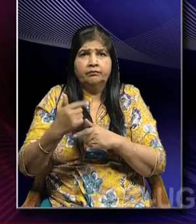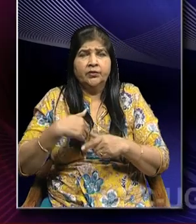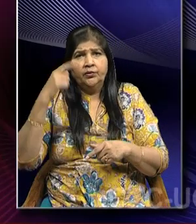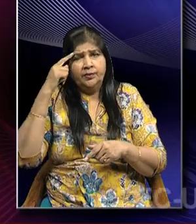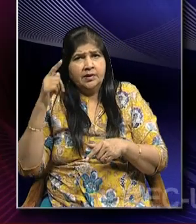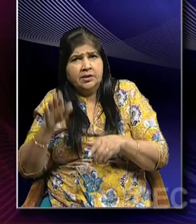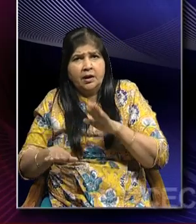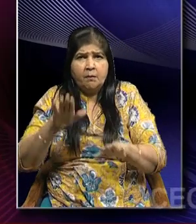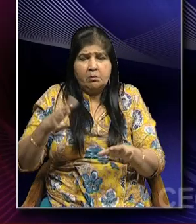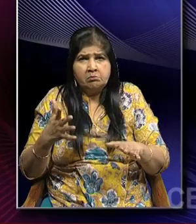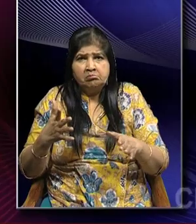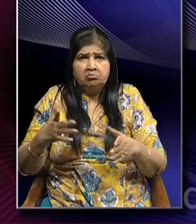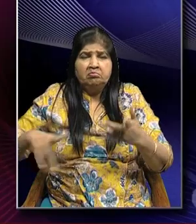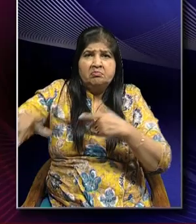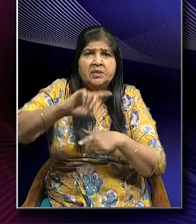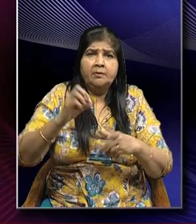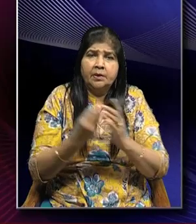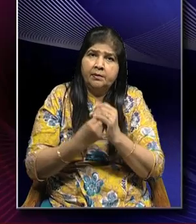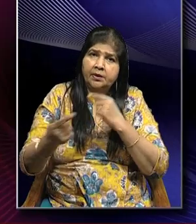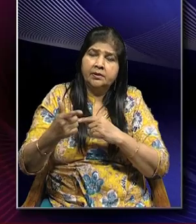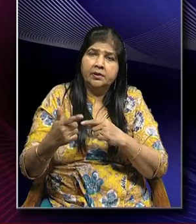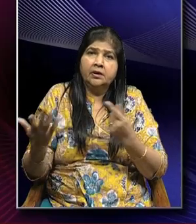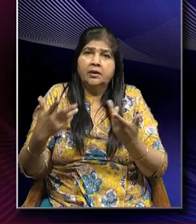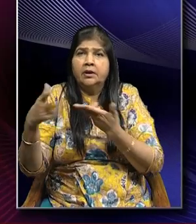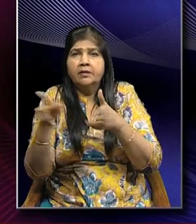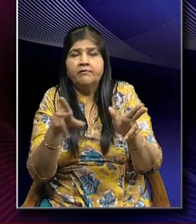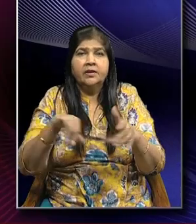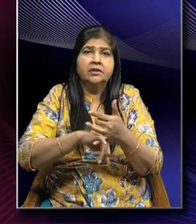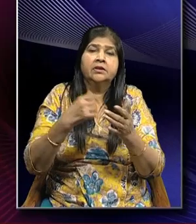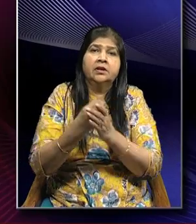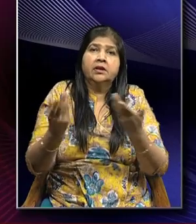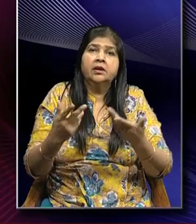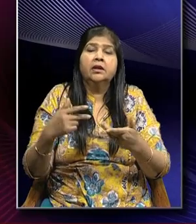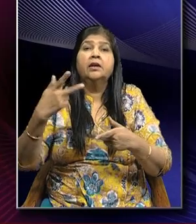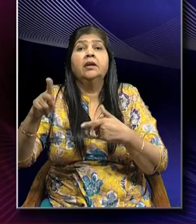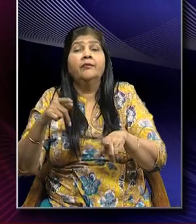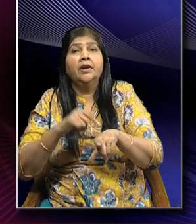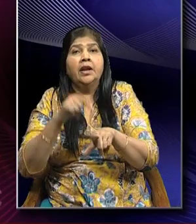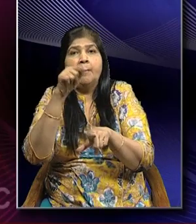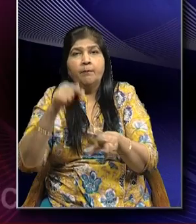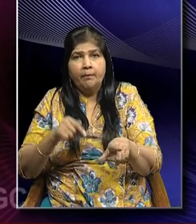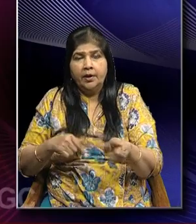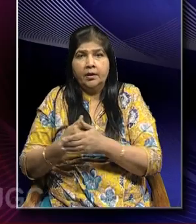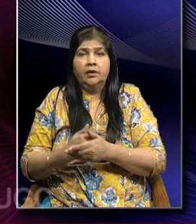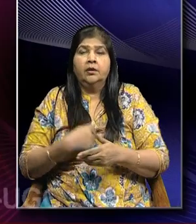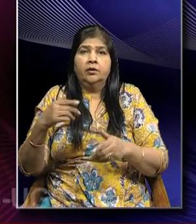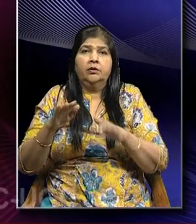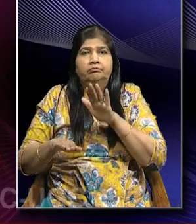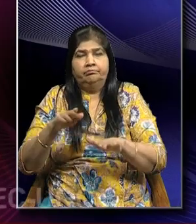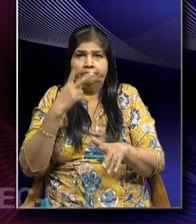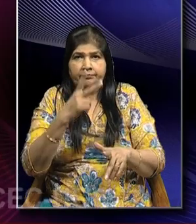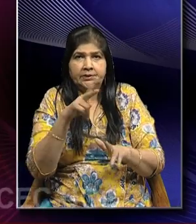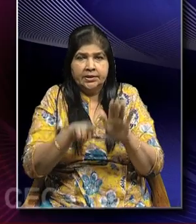comparison across companies, across different sectors or across different timelines, you can make a comparison